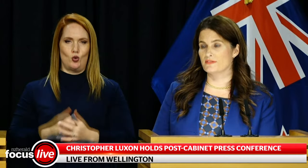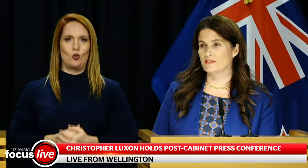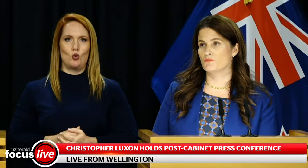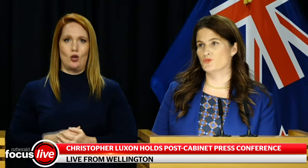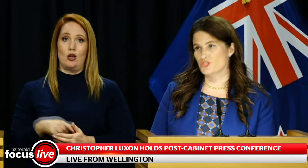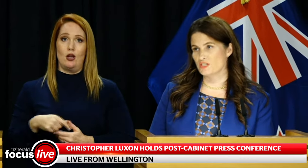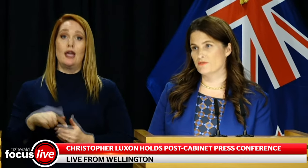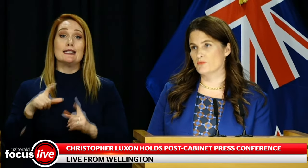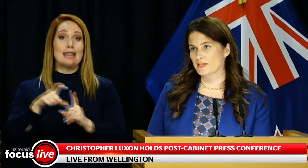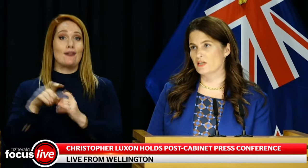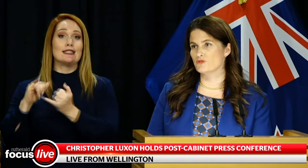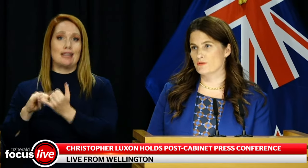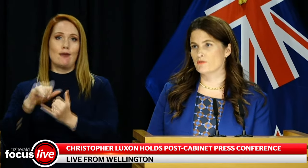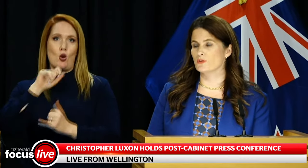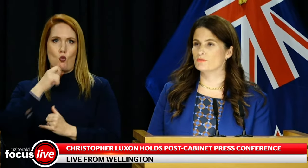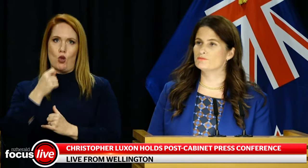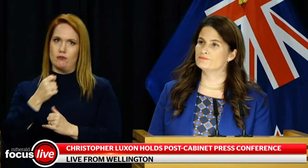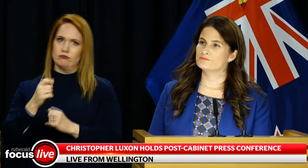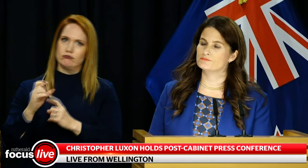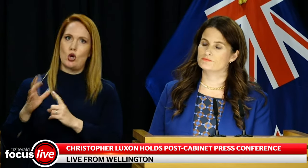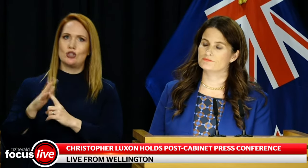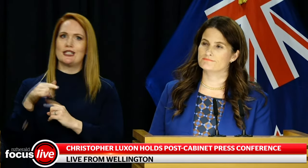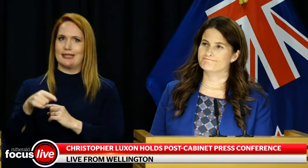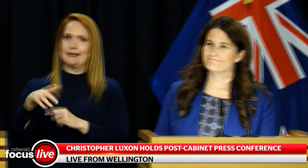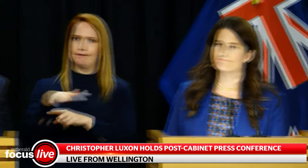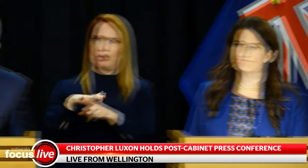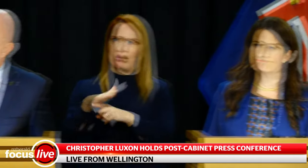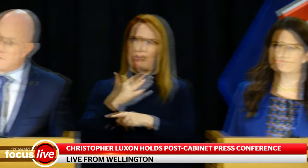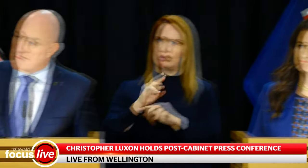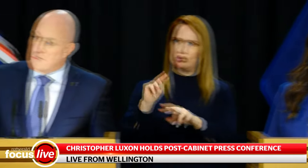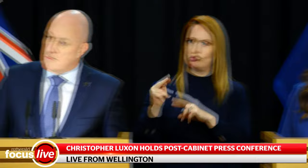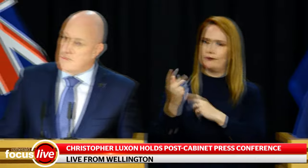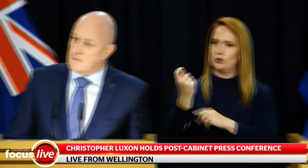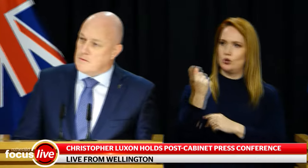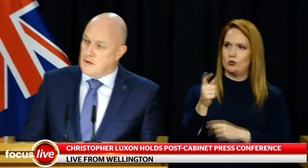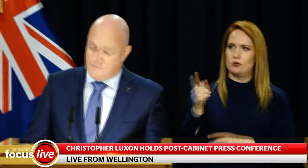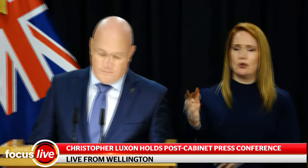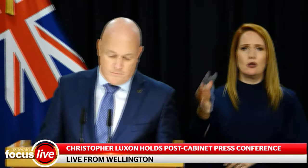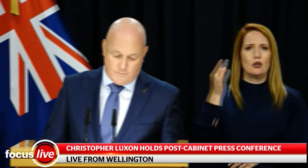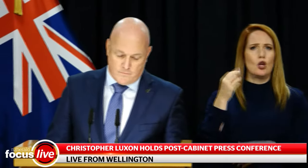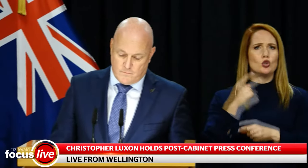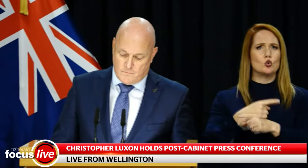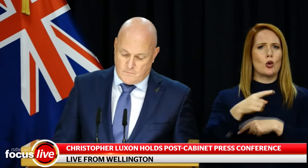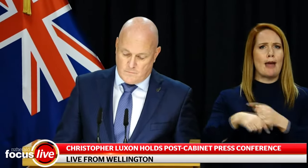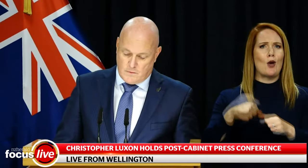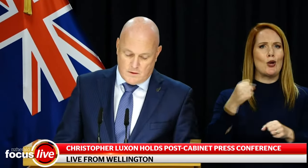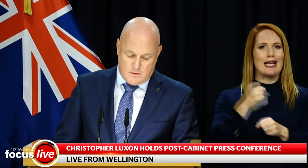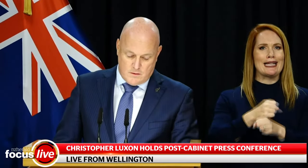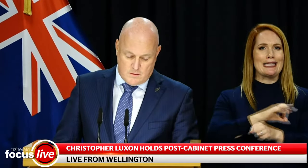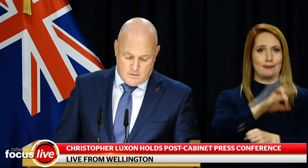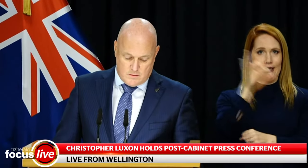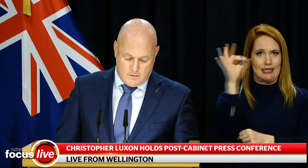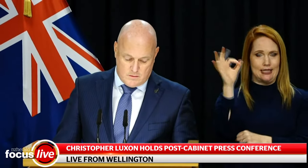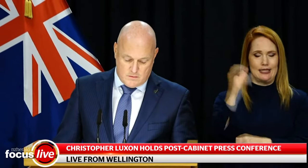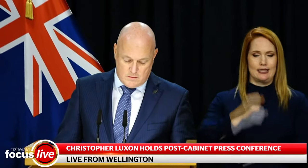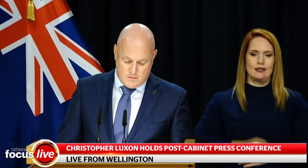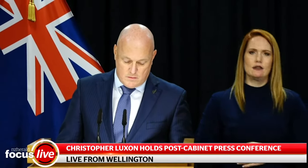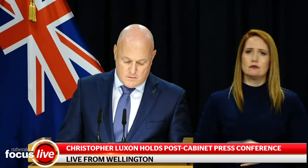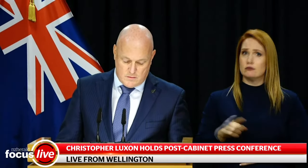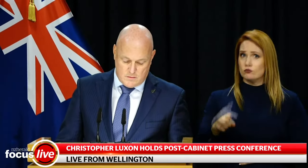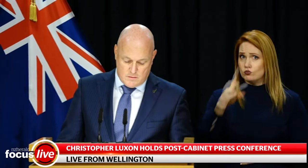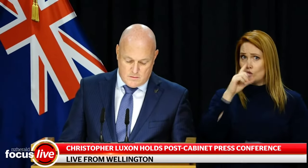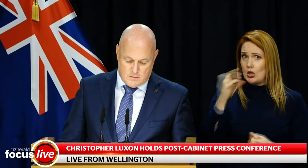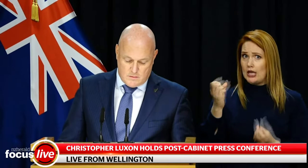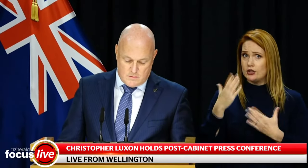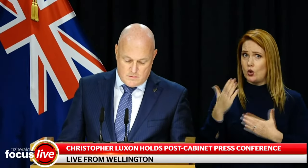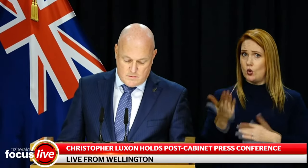on David Seymour's agenda for regulatory review. Just, Prime Minister, just on the situation in Gisborne, can you provide what the latest update